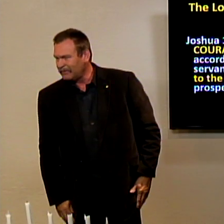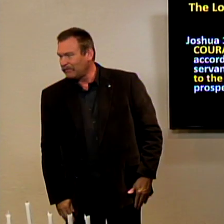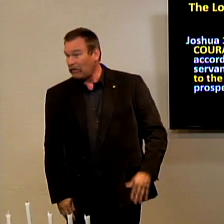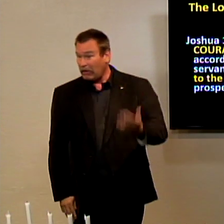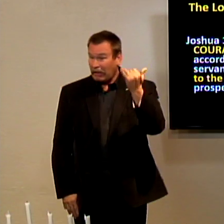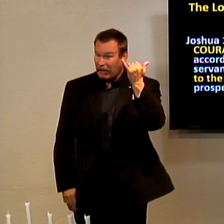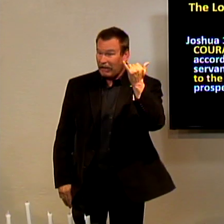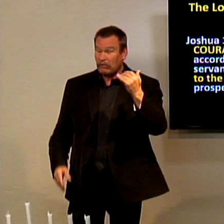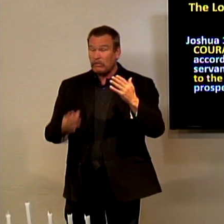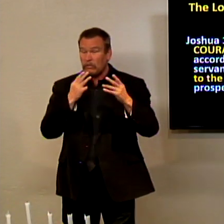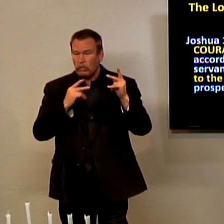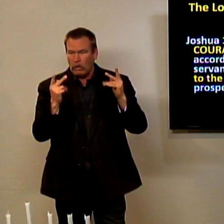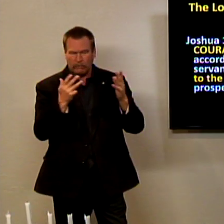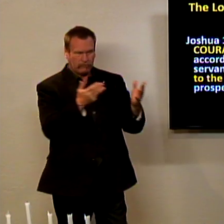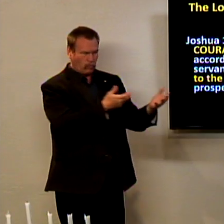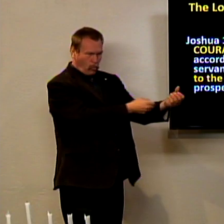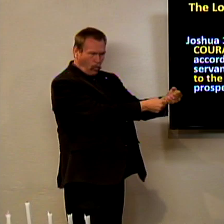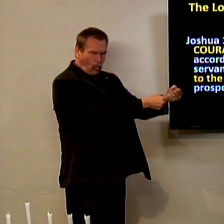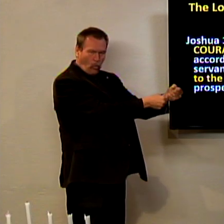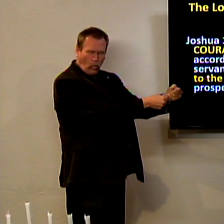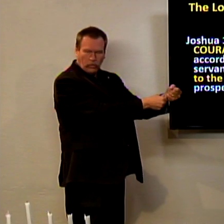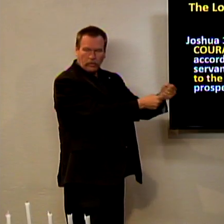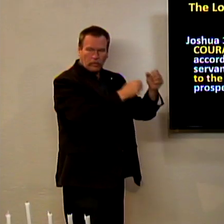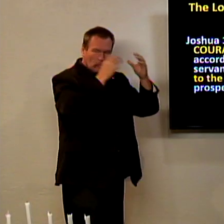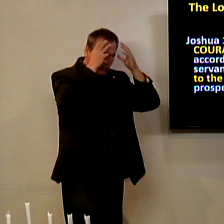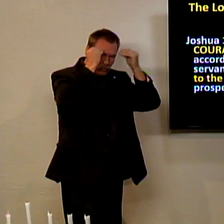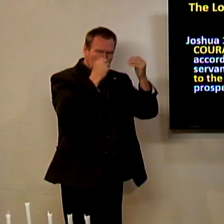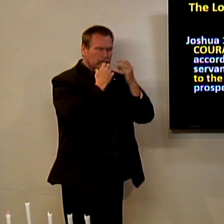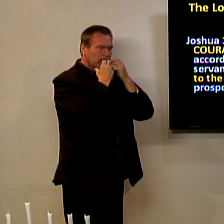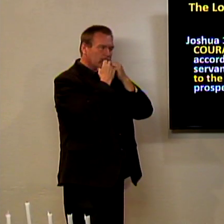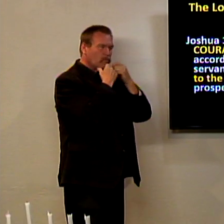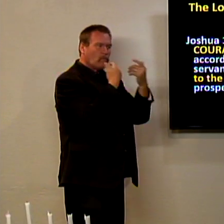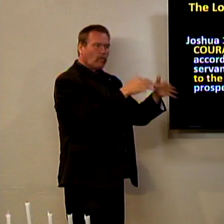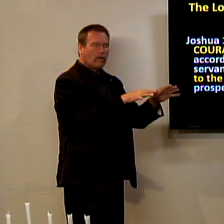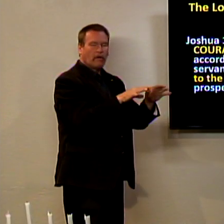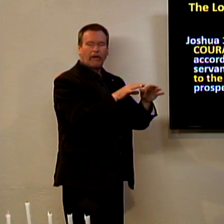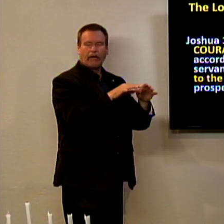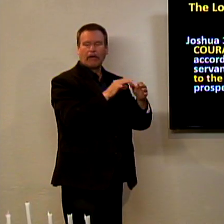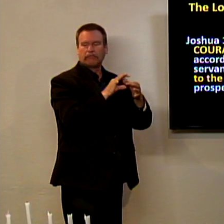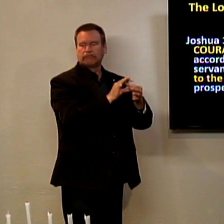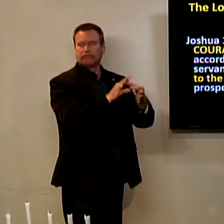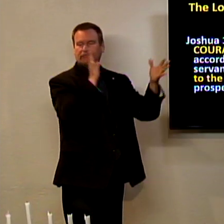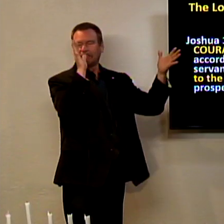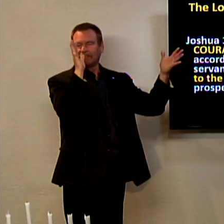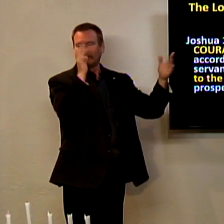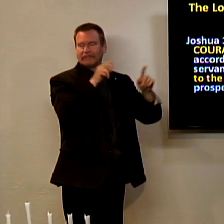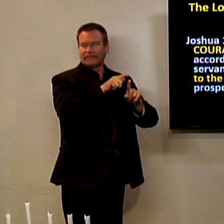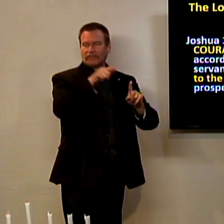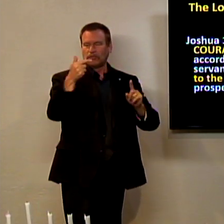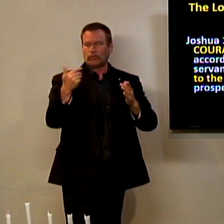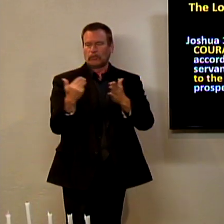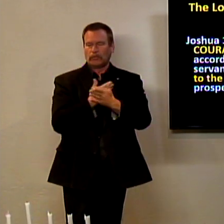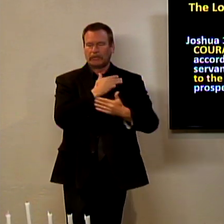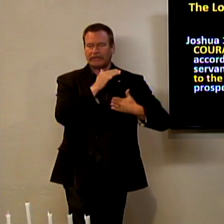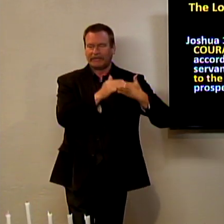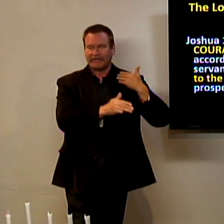Moses has never been found. The Jewish people wanted to hold on to Moses because they loved him. They didn't want to let go of him and pass